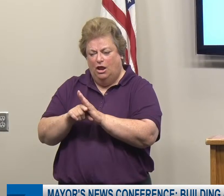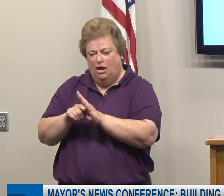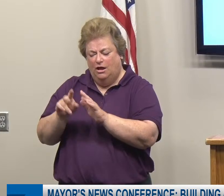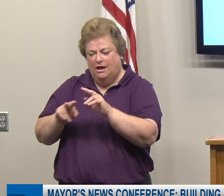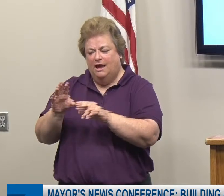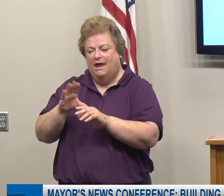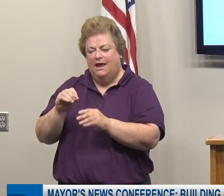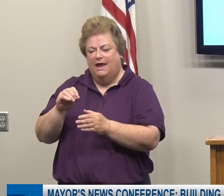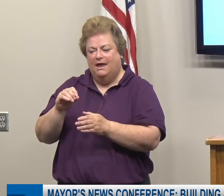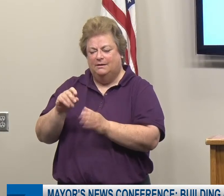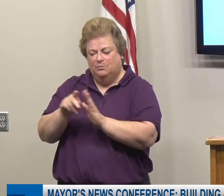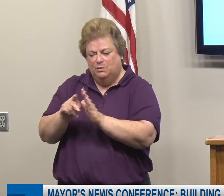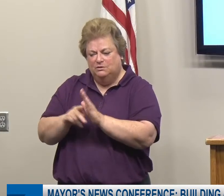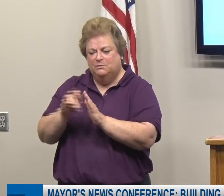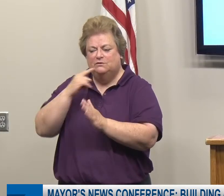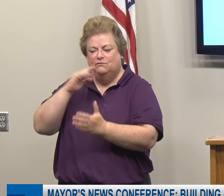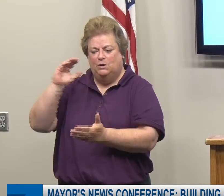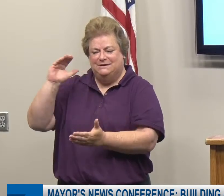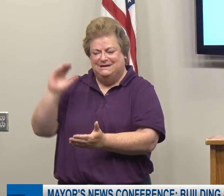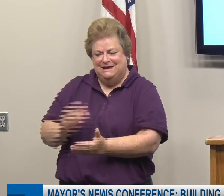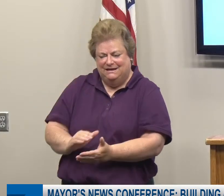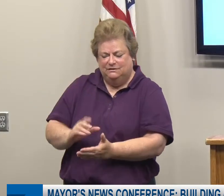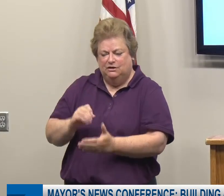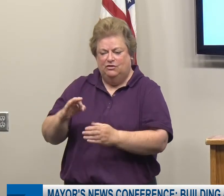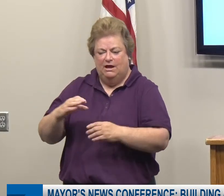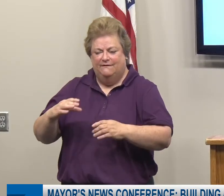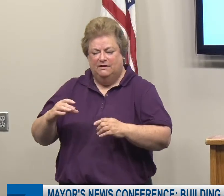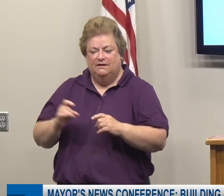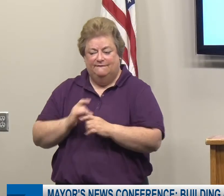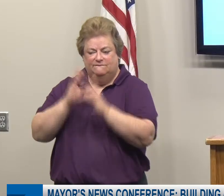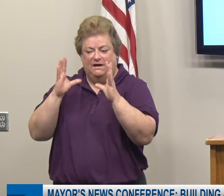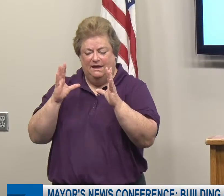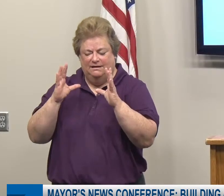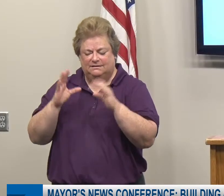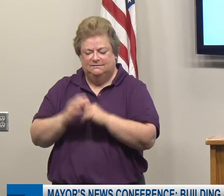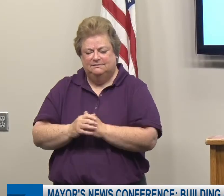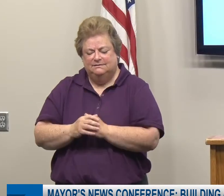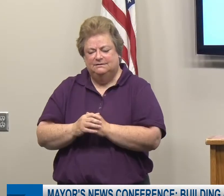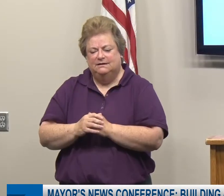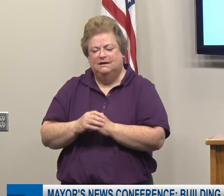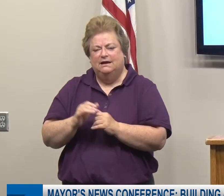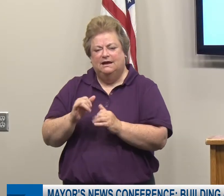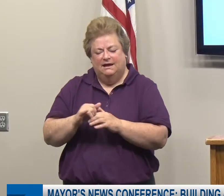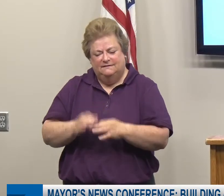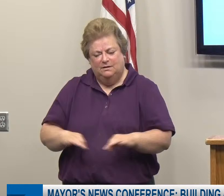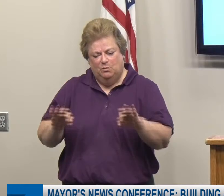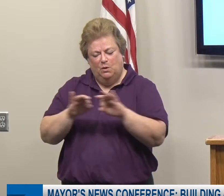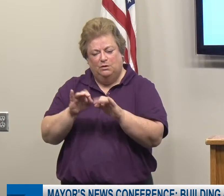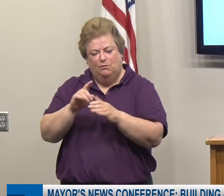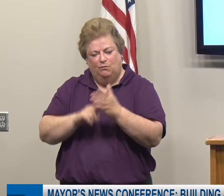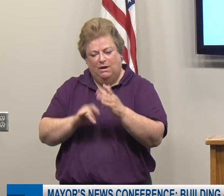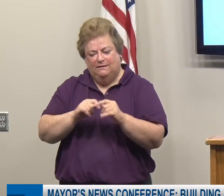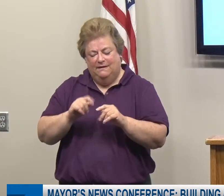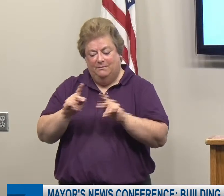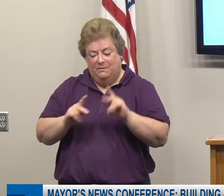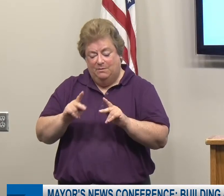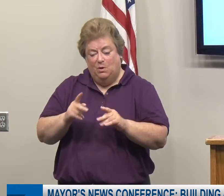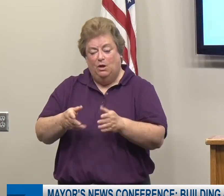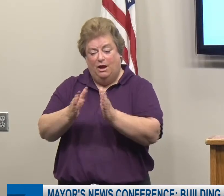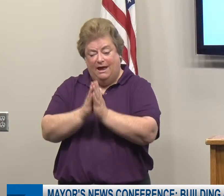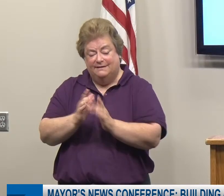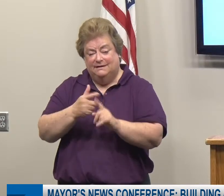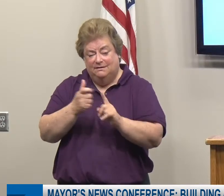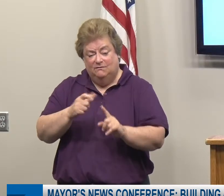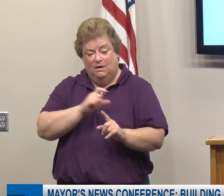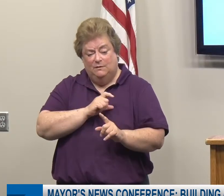of violence reduction and de-escalation. It is vitally important to highlight the fact that much of what the public has asked of